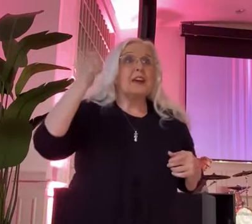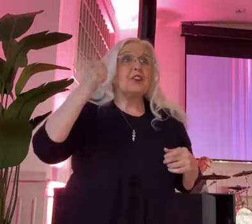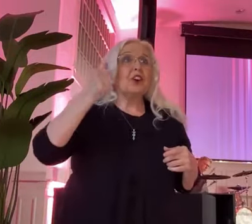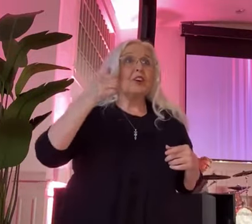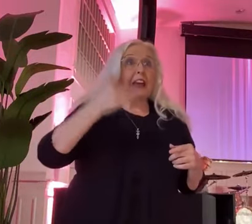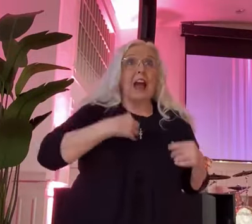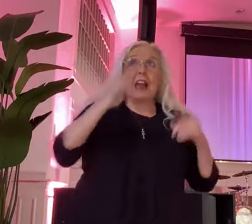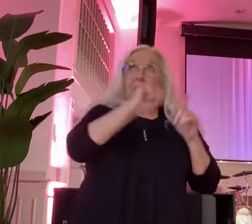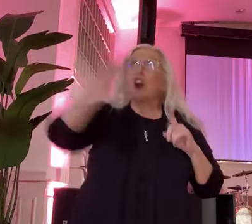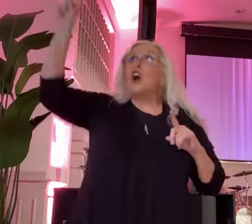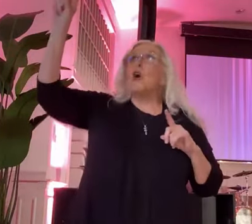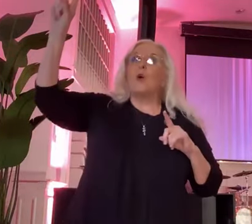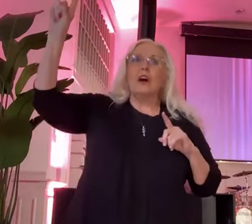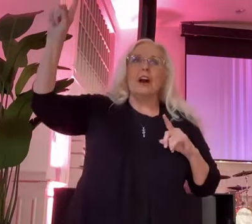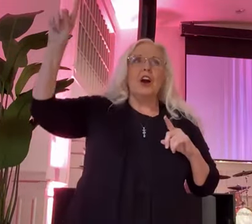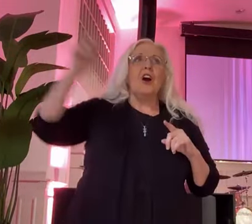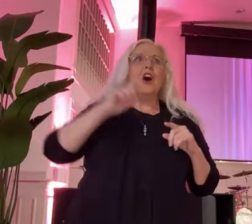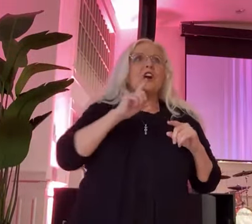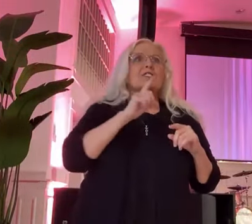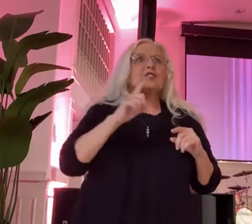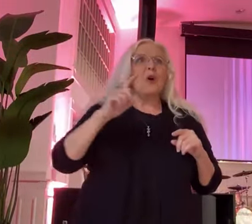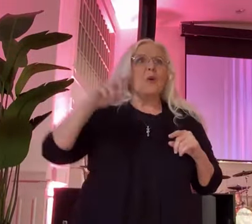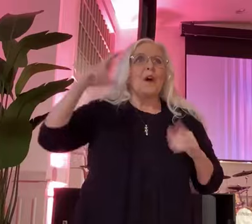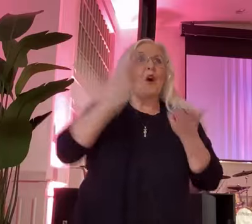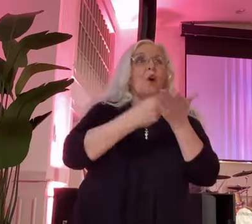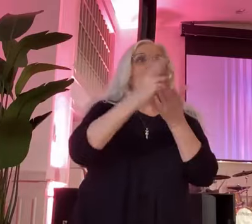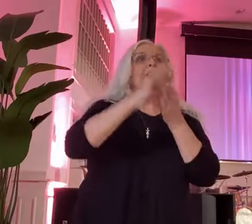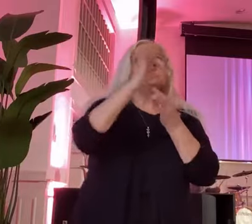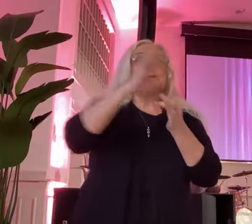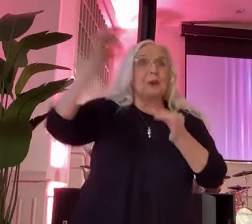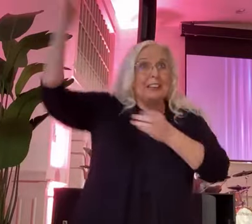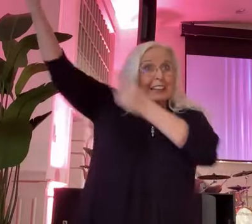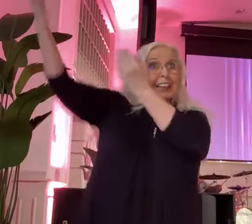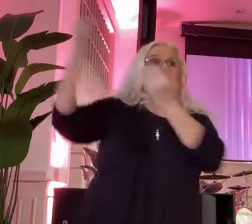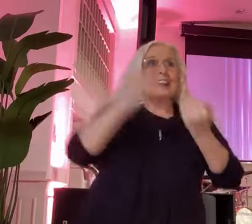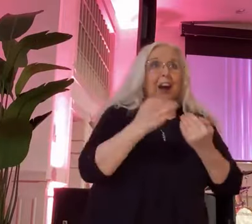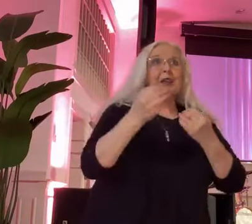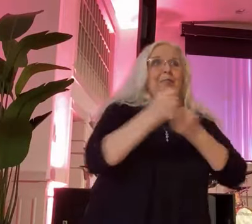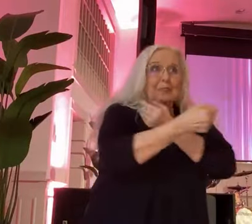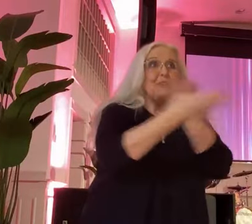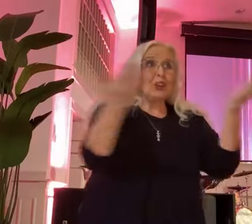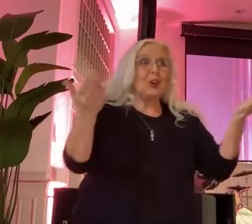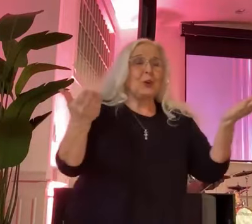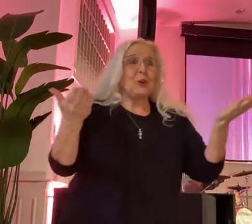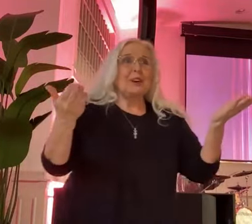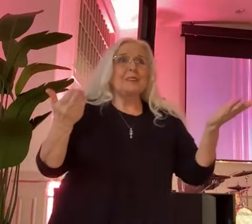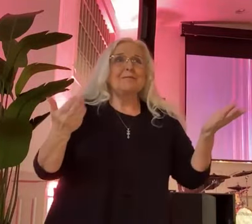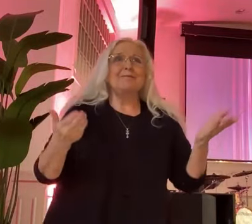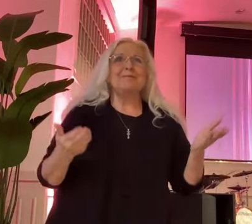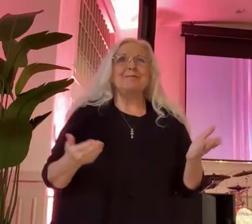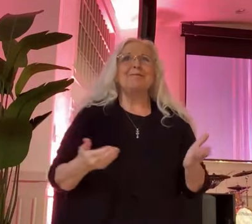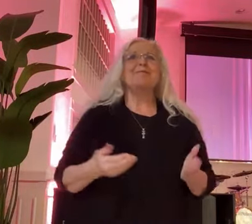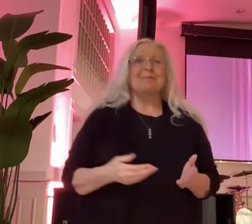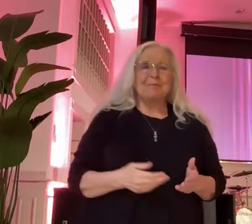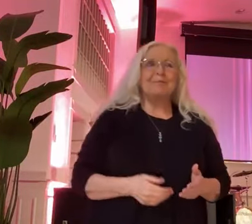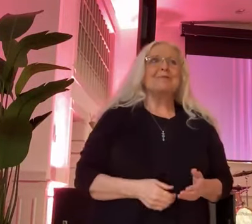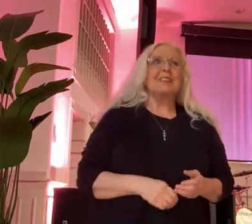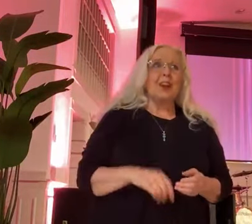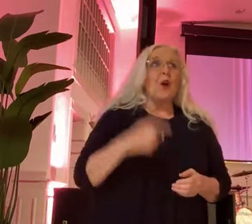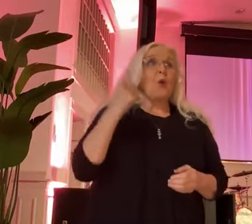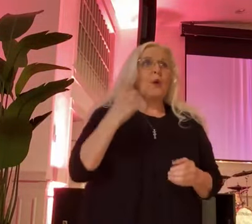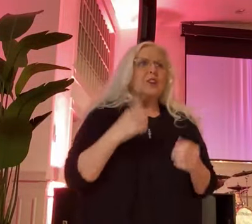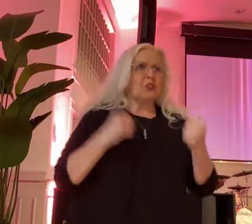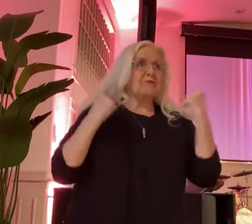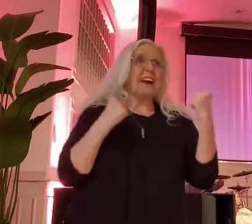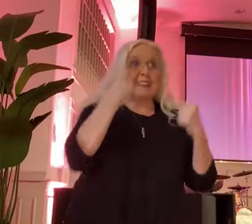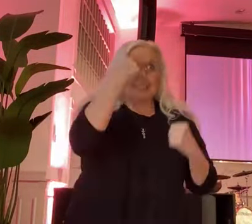leave so that the Advocate can come. Do you know who the Advocate is? The Advocate is the Holy Spirit, the presence of